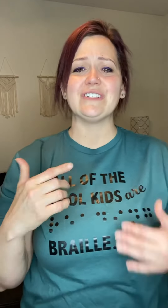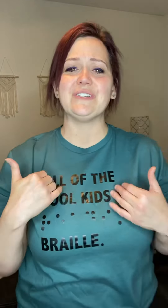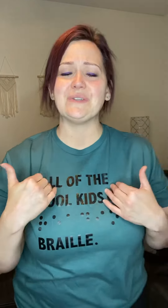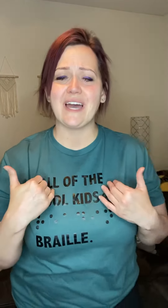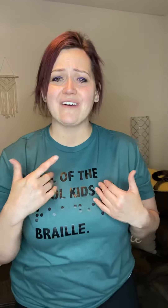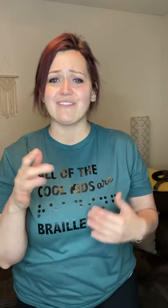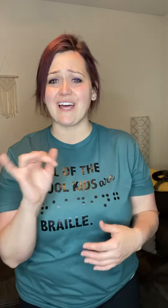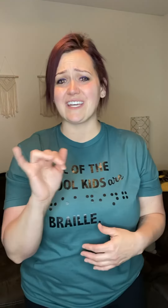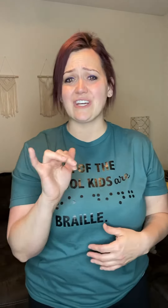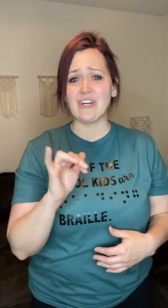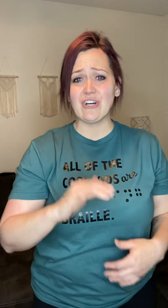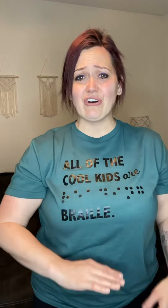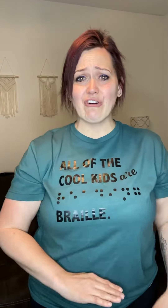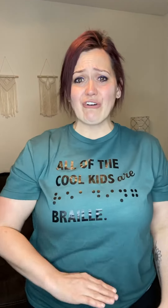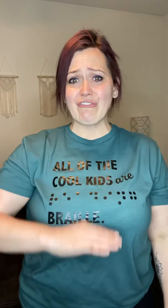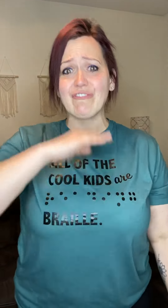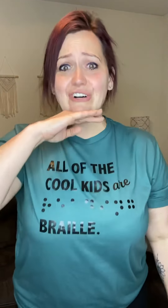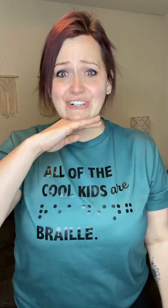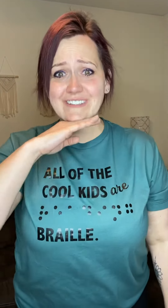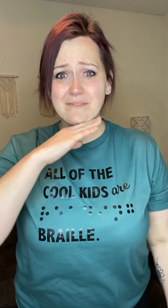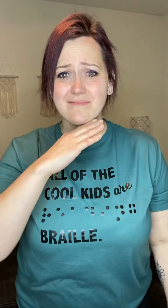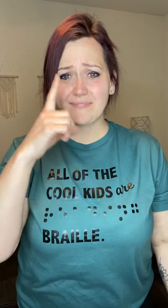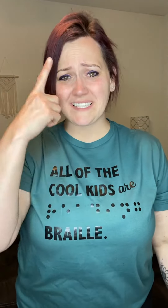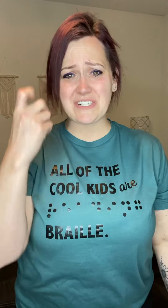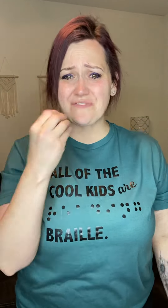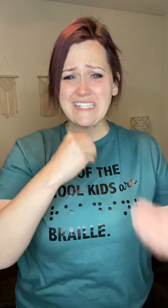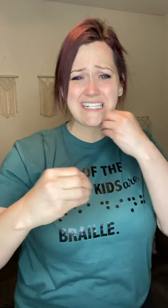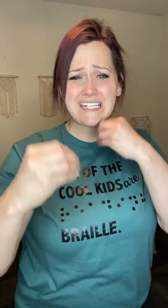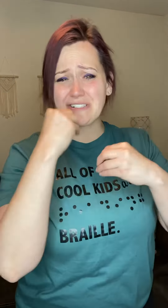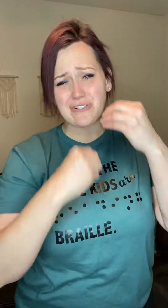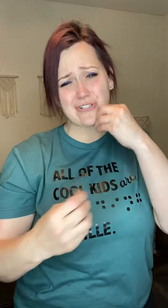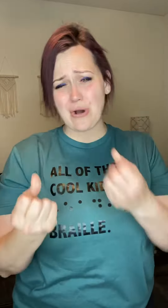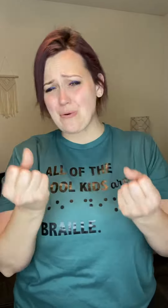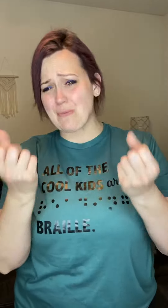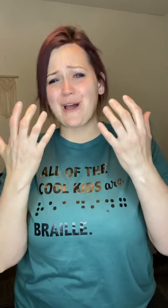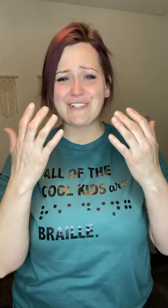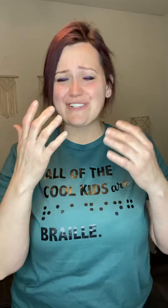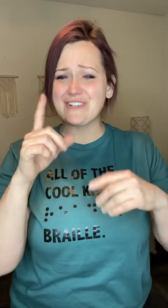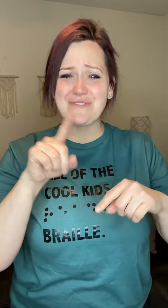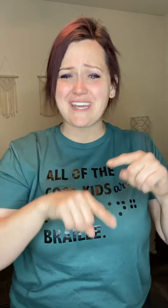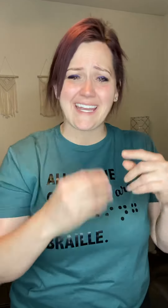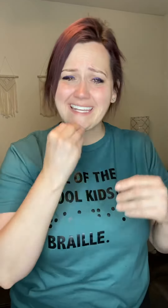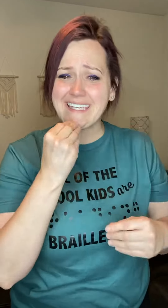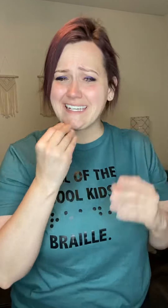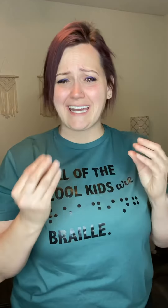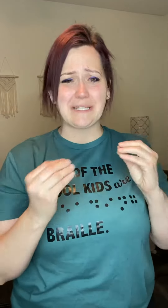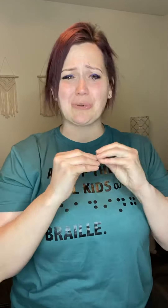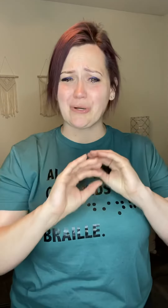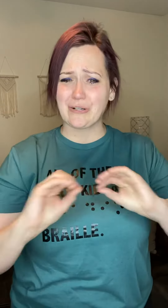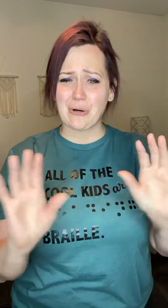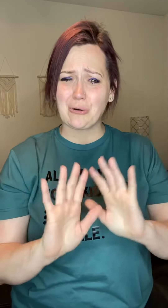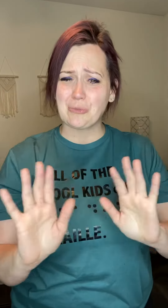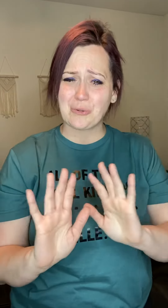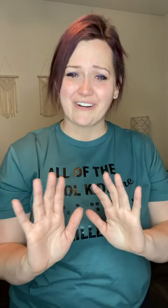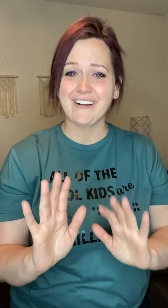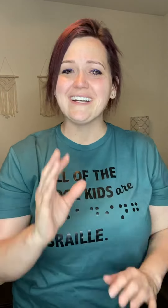You have like full because you've eaten so much. You can't eat anymore. No more.